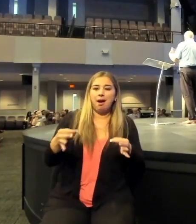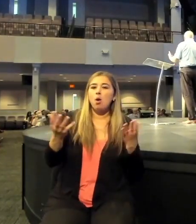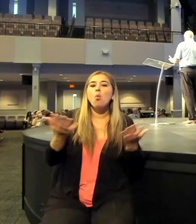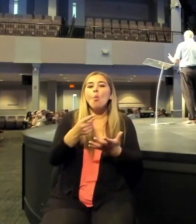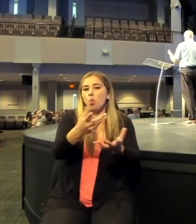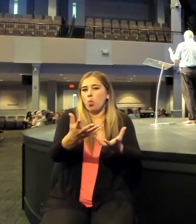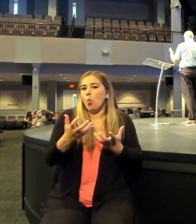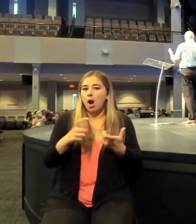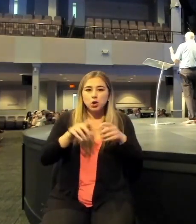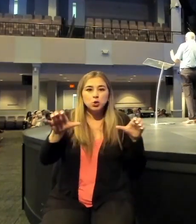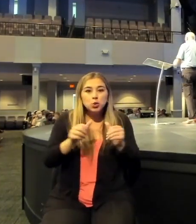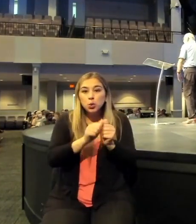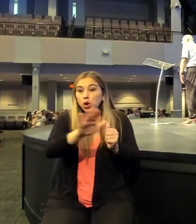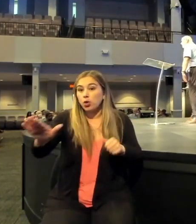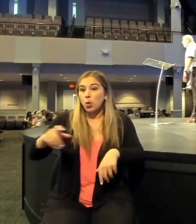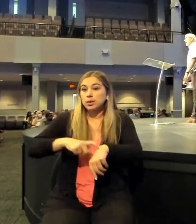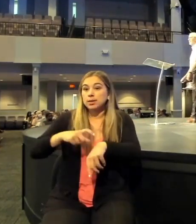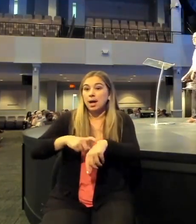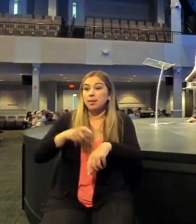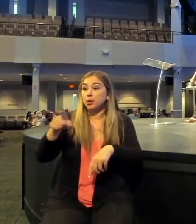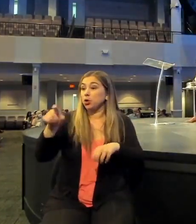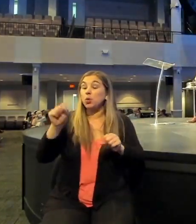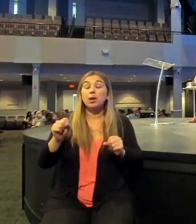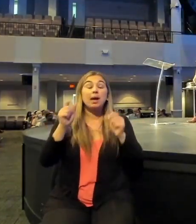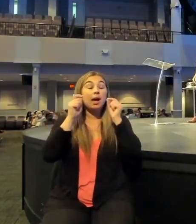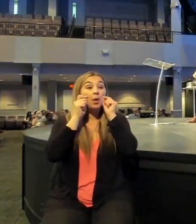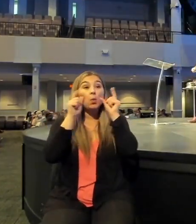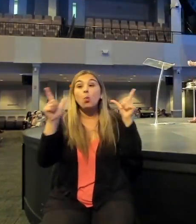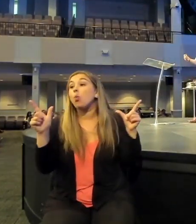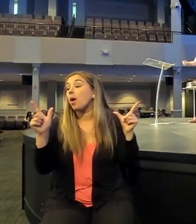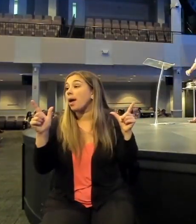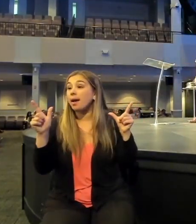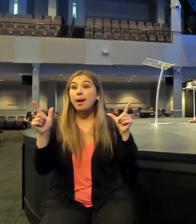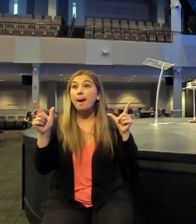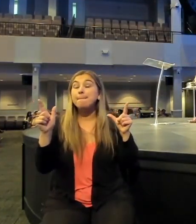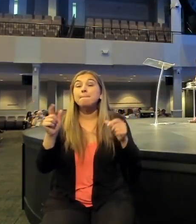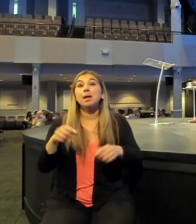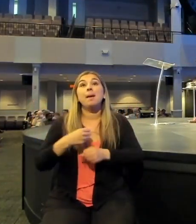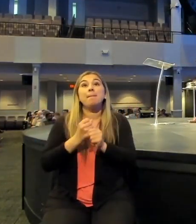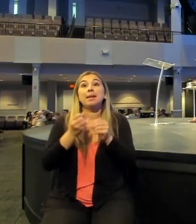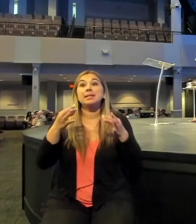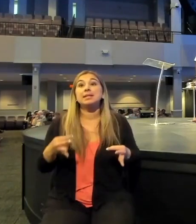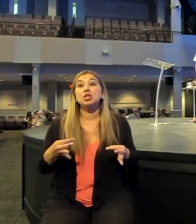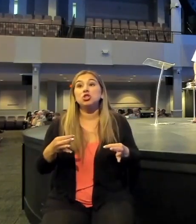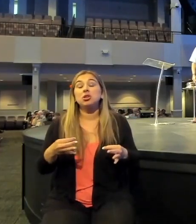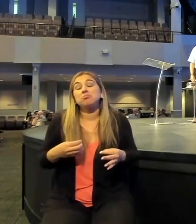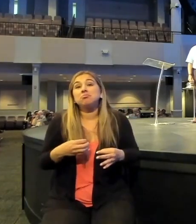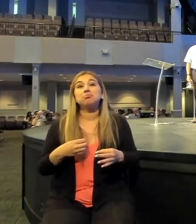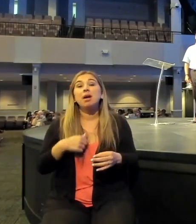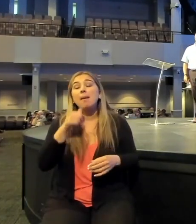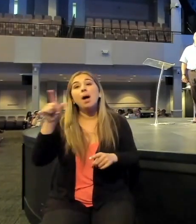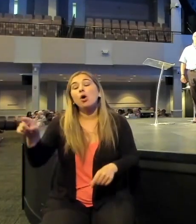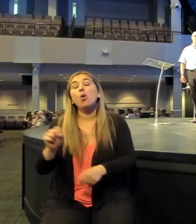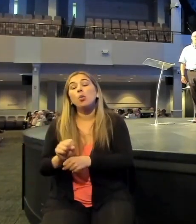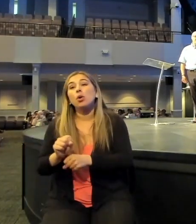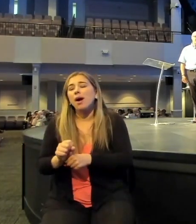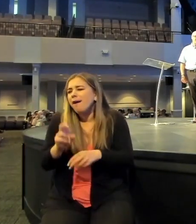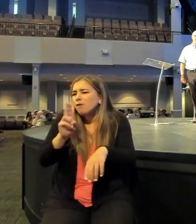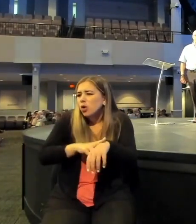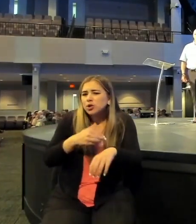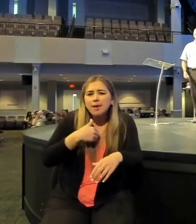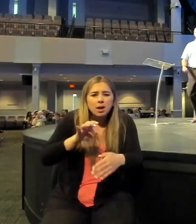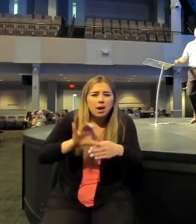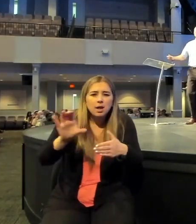to what you will do with your time. You can wake up in the morning and you can make a decision, I'm not going to work today. Now, there will be